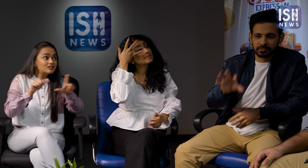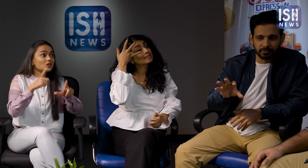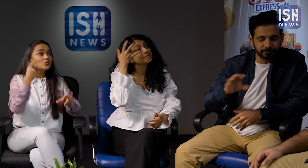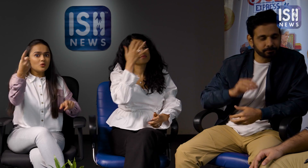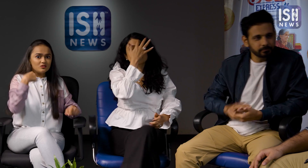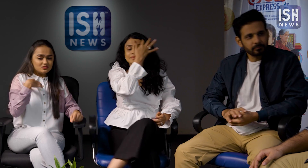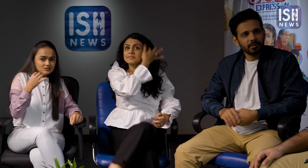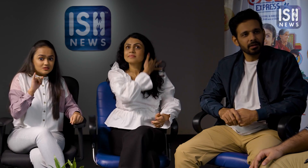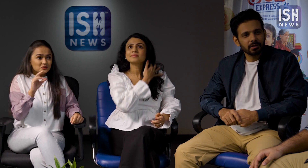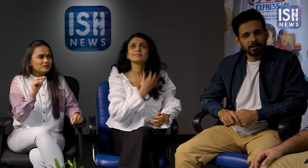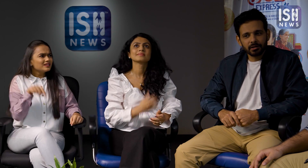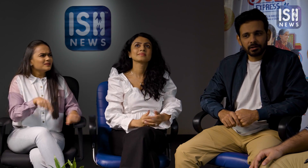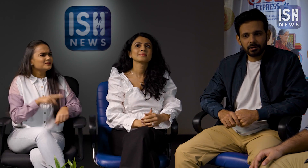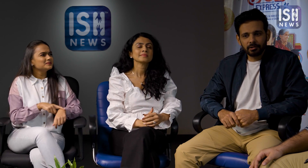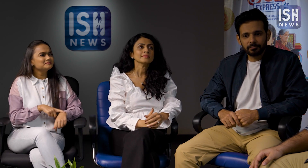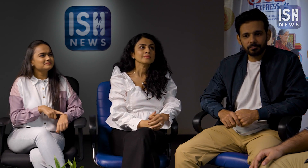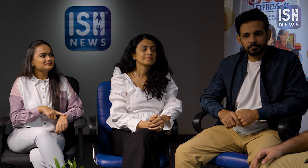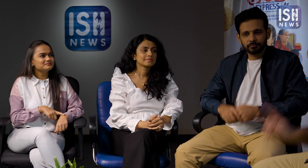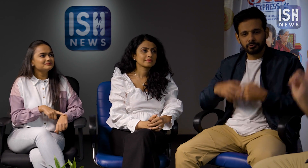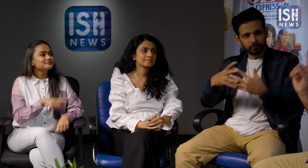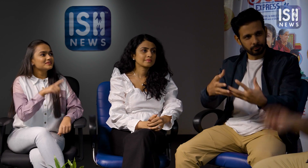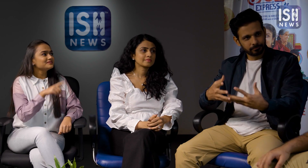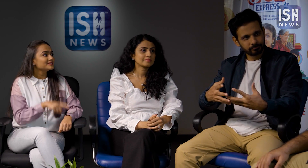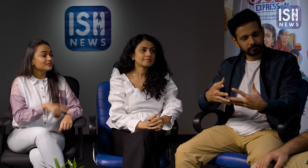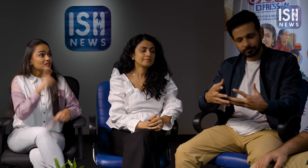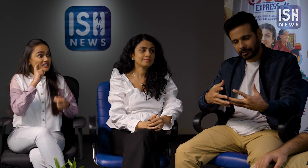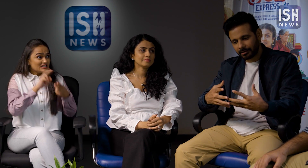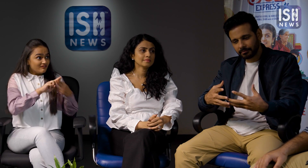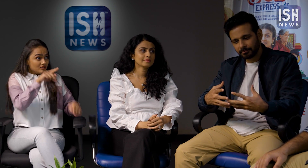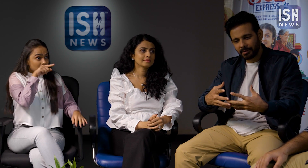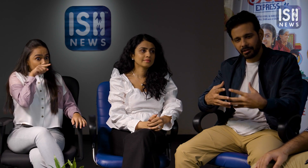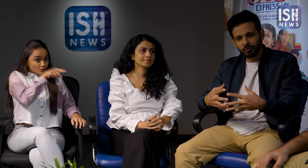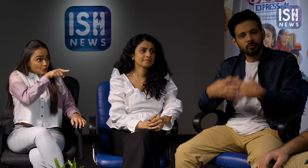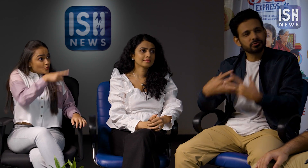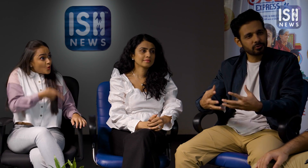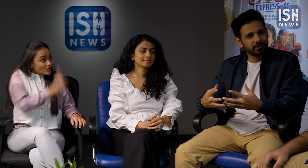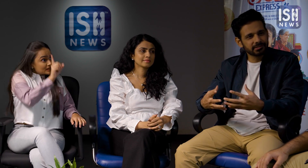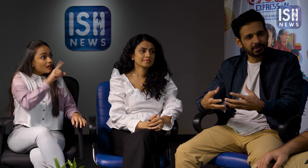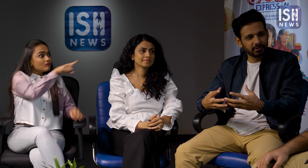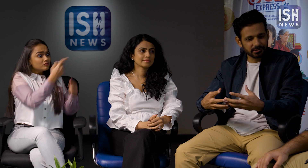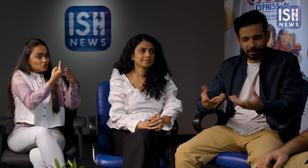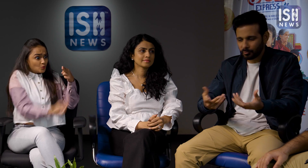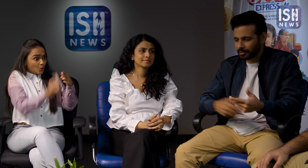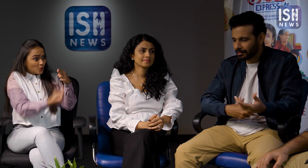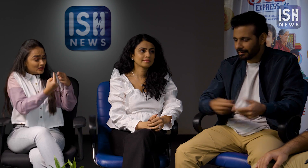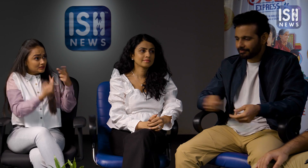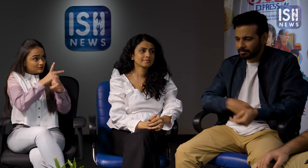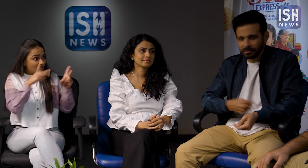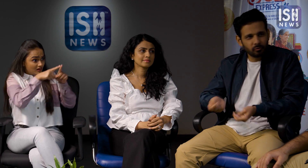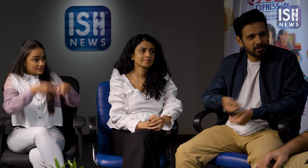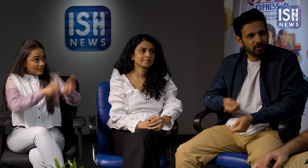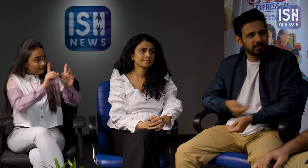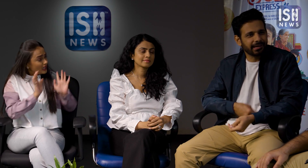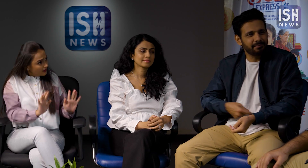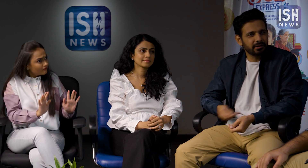to cast you. If you can make your own stories, because now